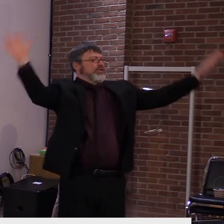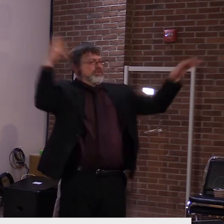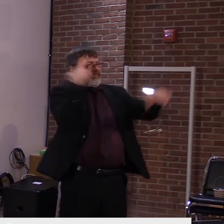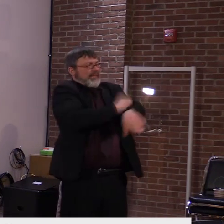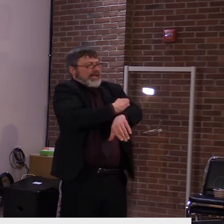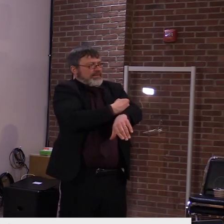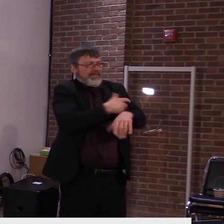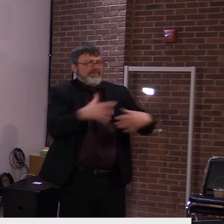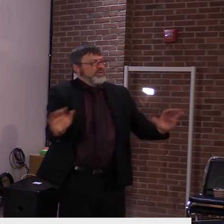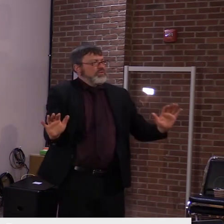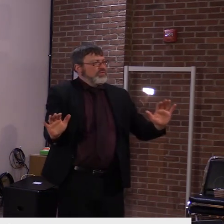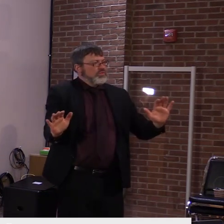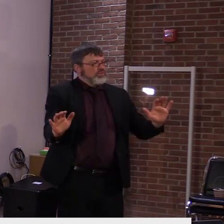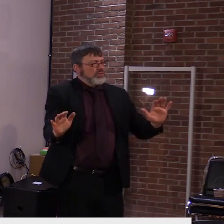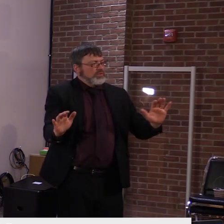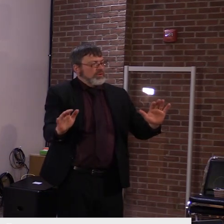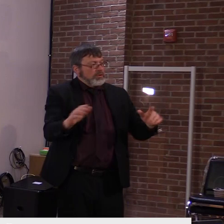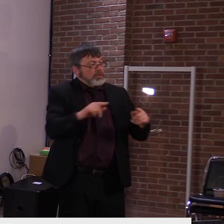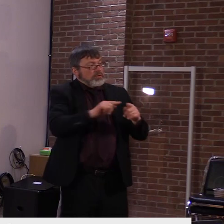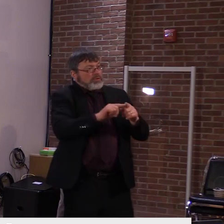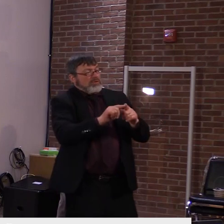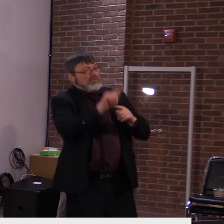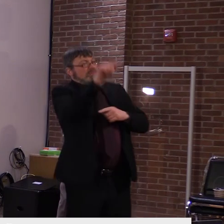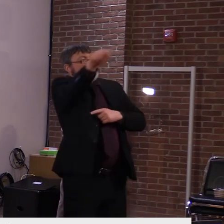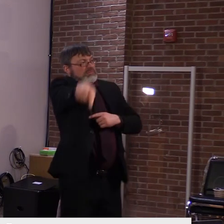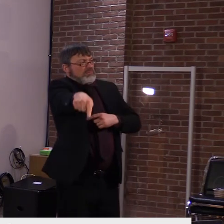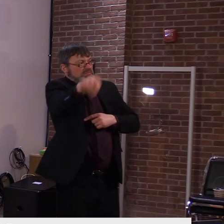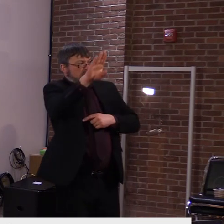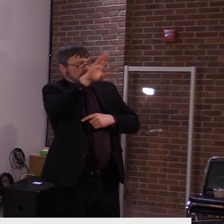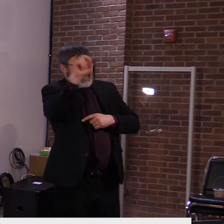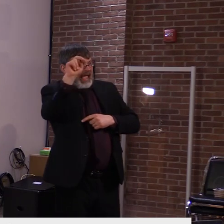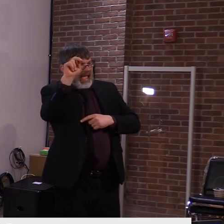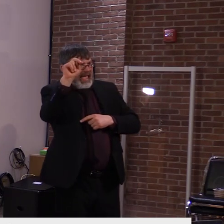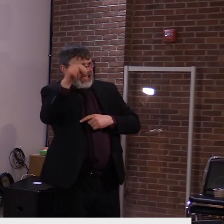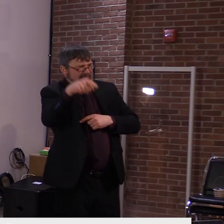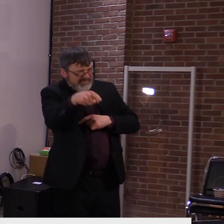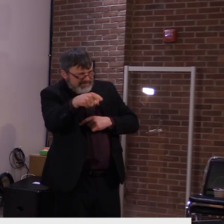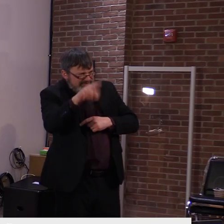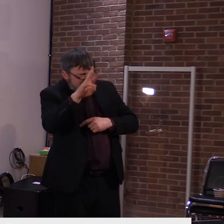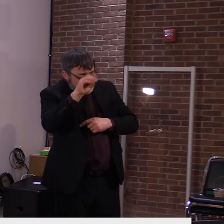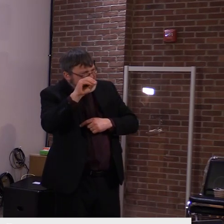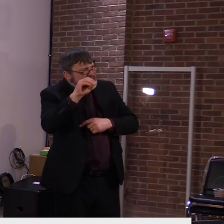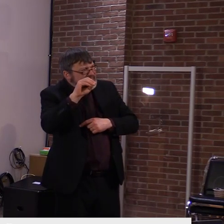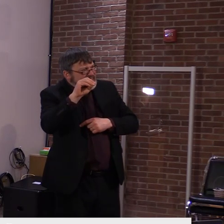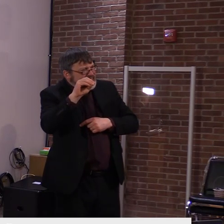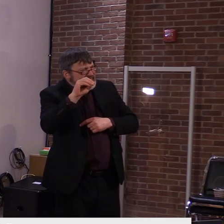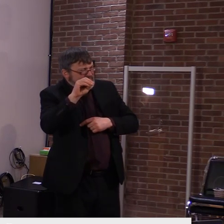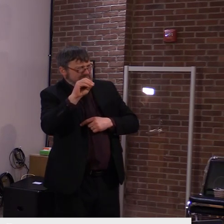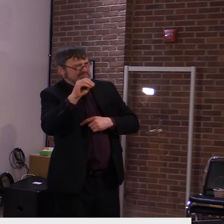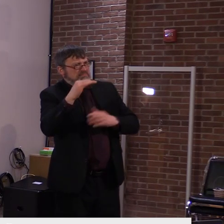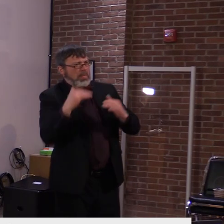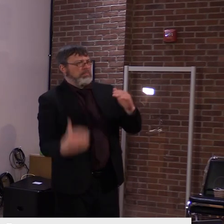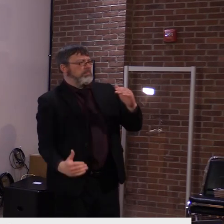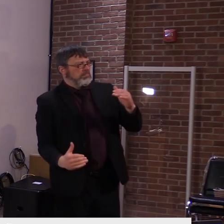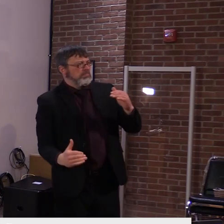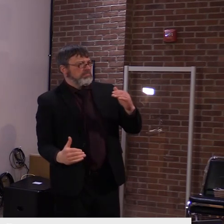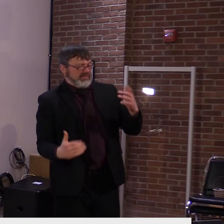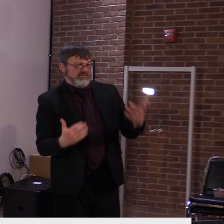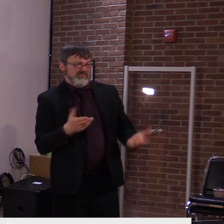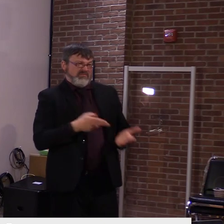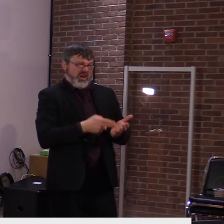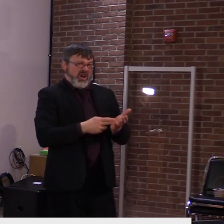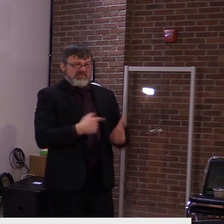they aren't taking advantage of this to protect themselves and those they care for in